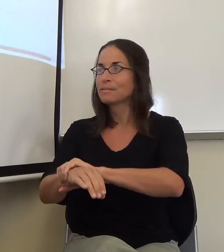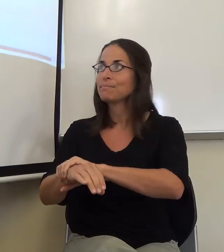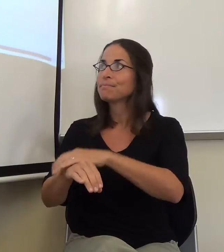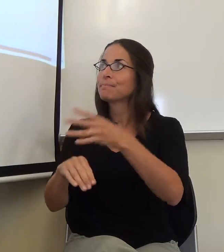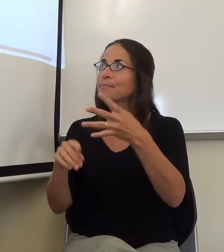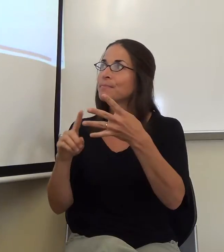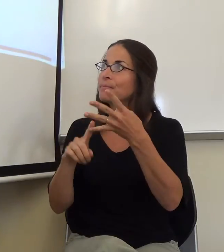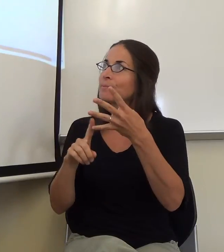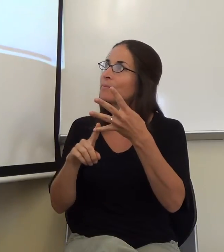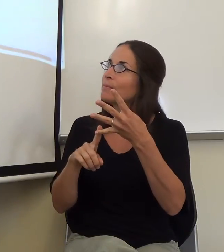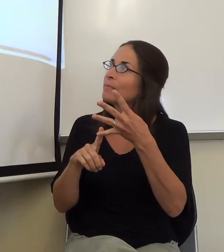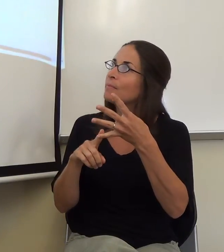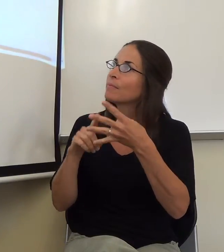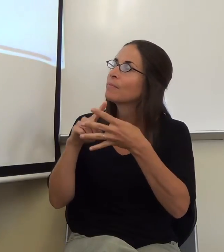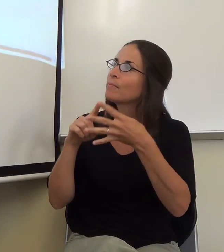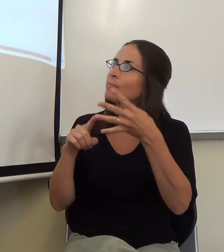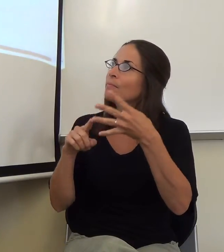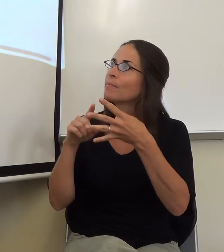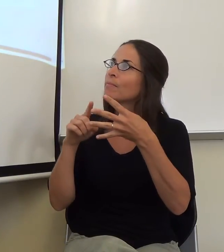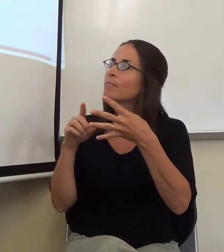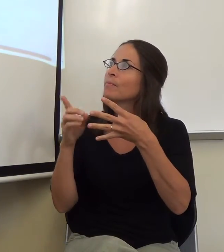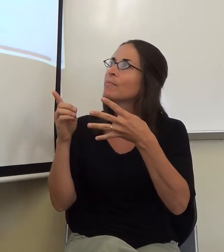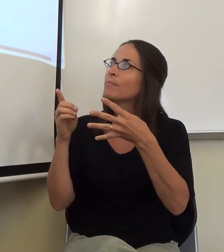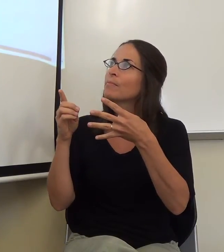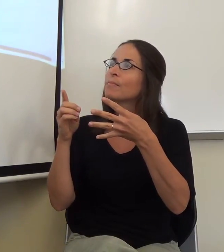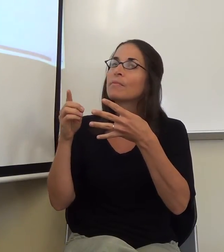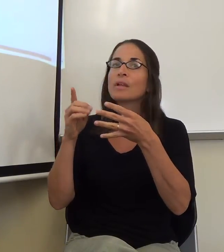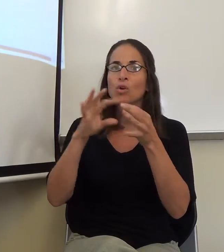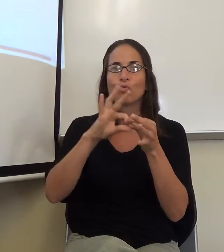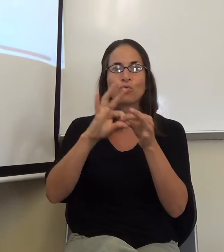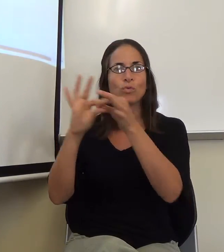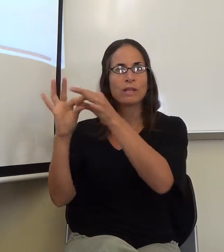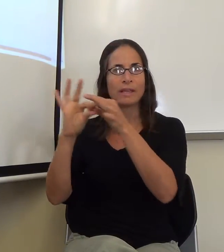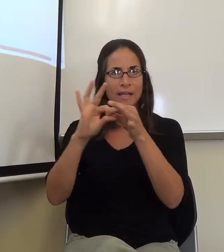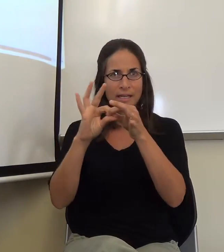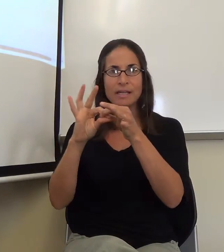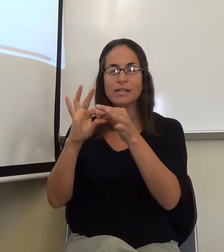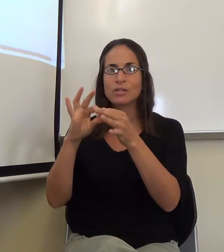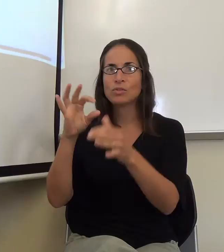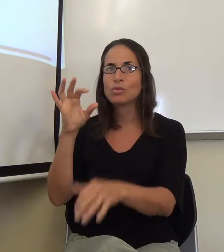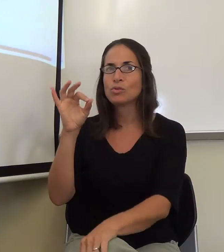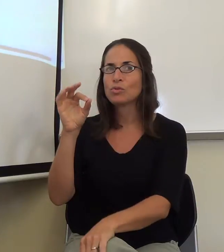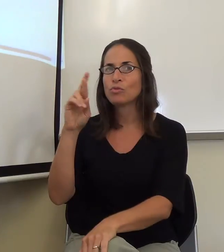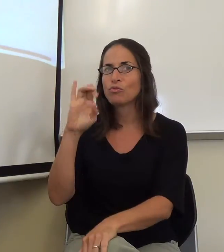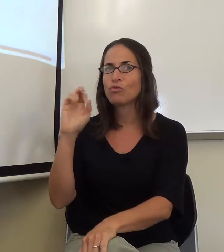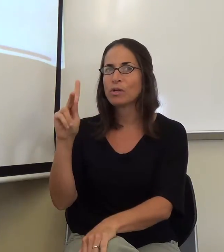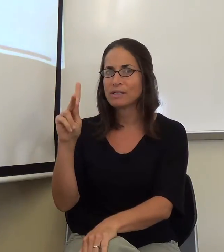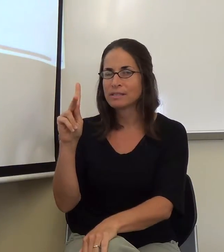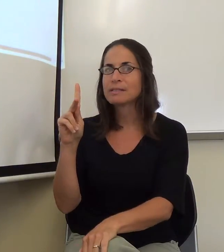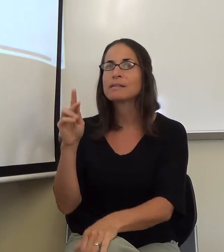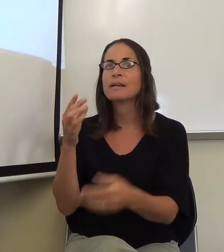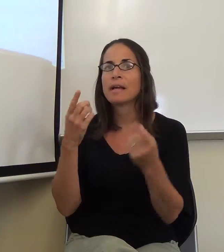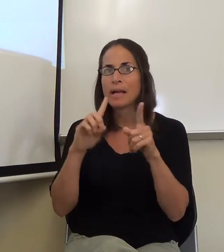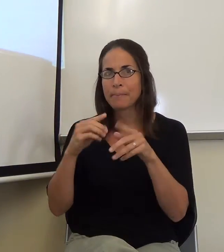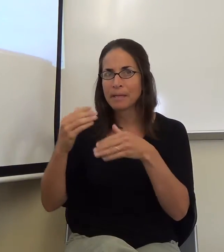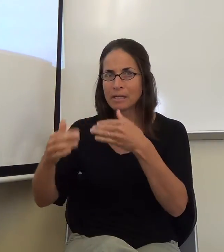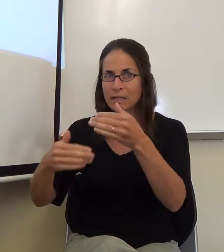have an idea that all of this is related to this. These things happen as you go, but not